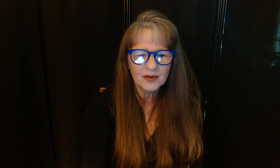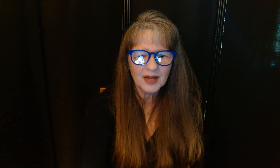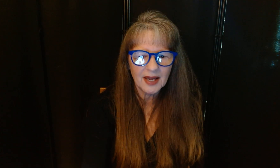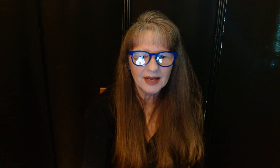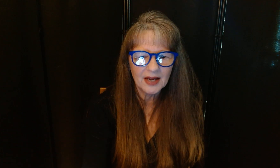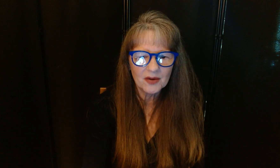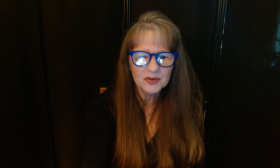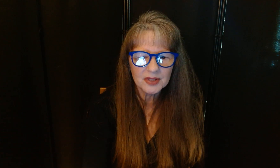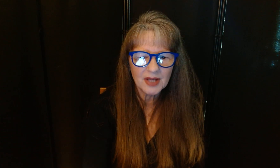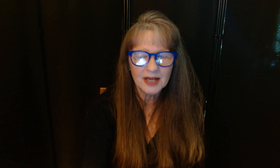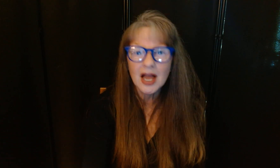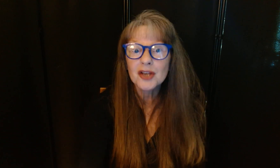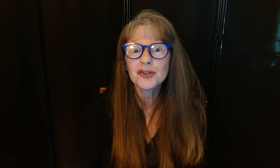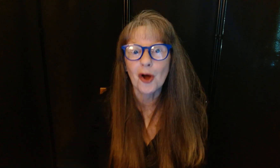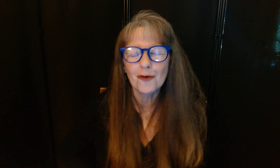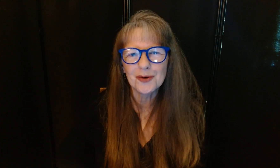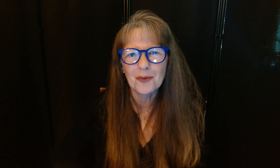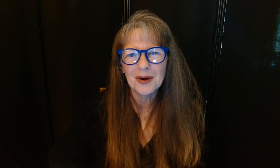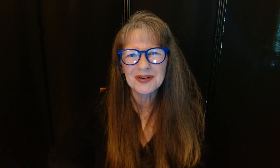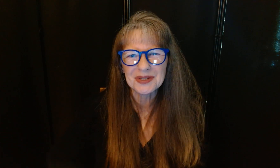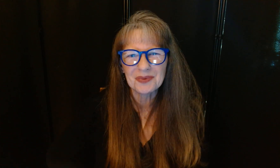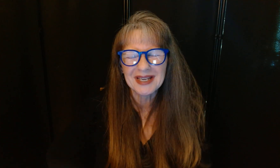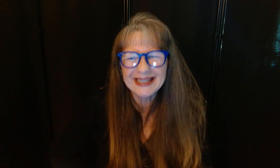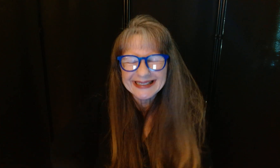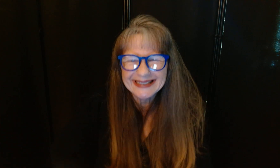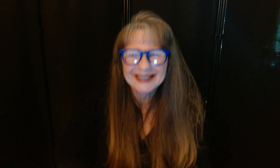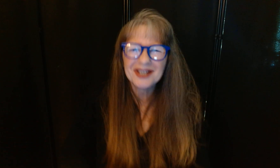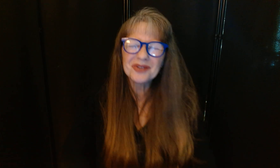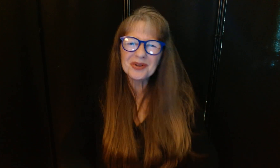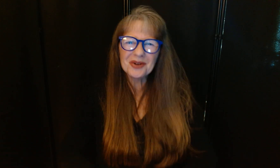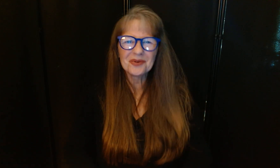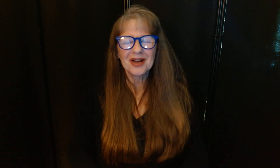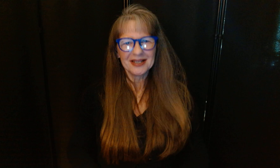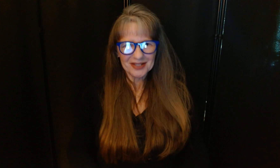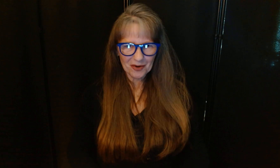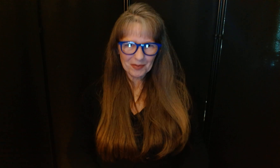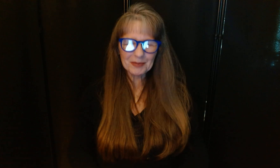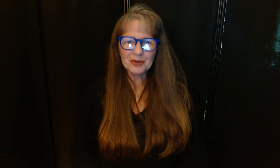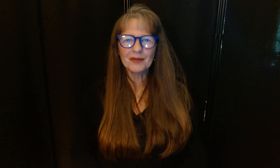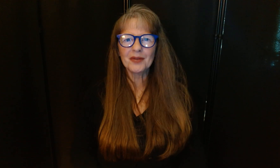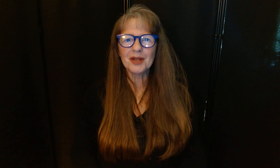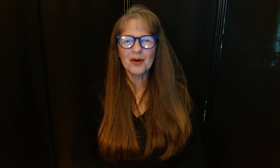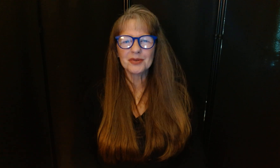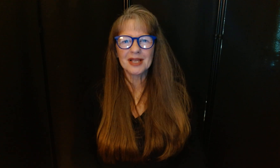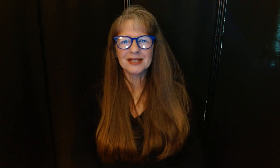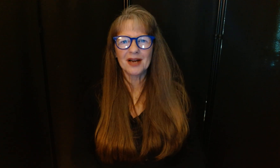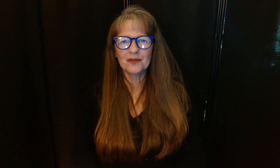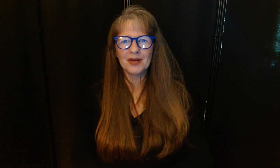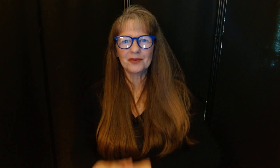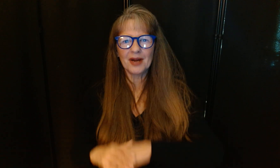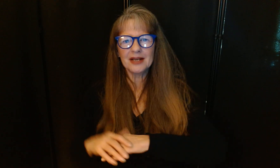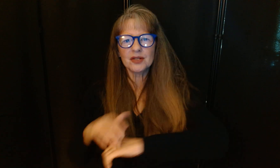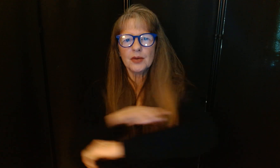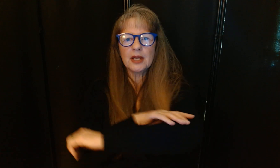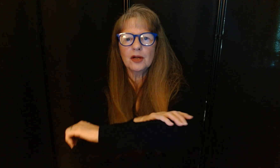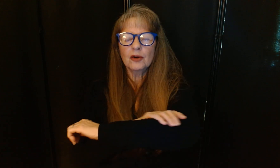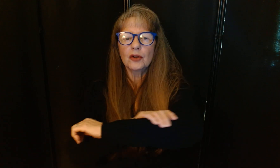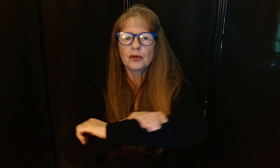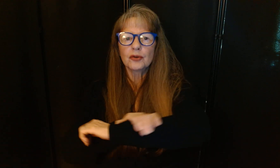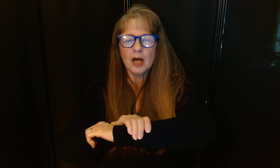Okay, I know there's a lot. Dolphin Awareness Week. Who knew? So people who live on the coast, that's kind of fun, right? So here, your